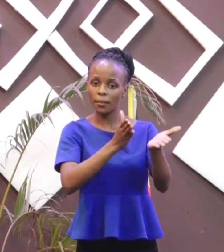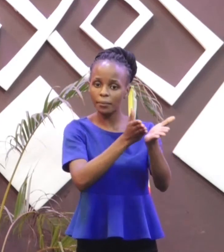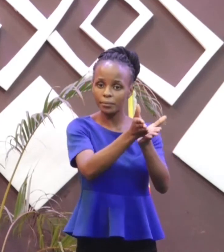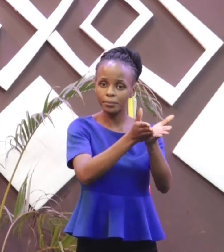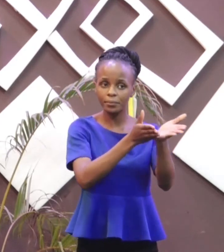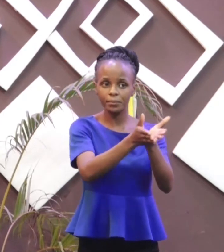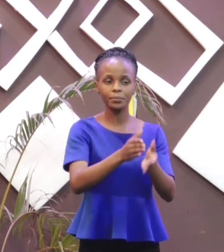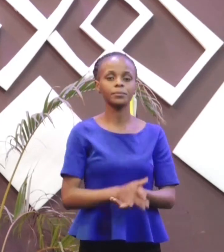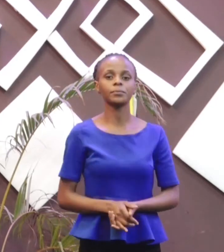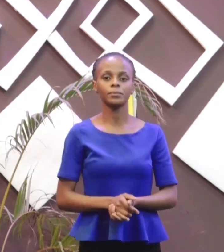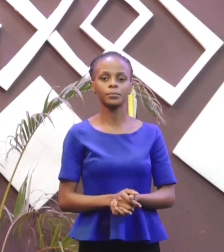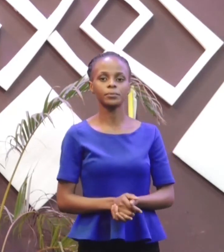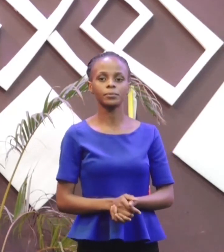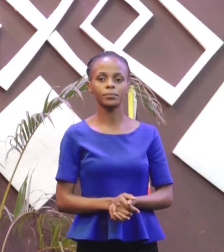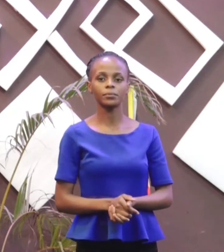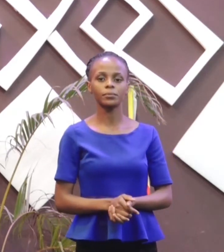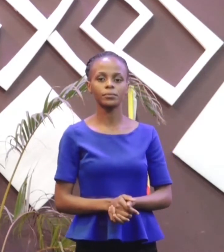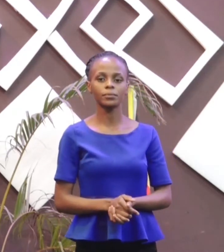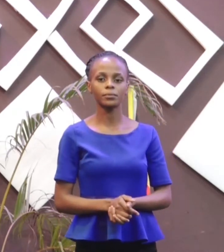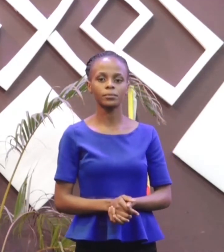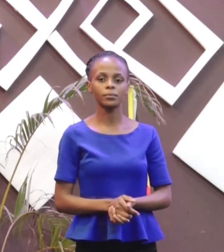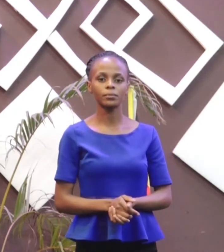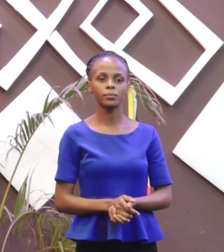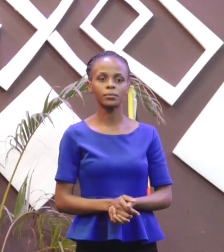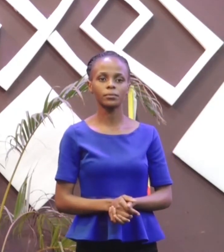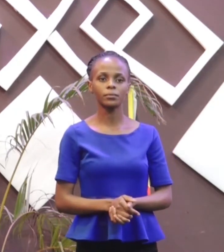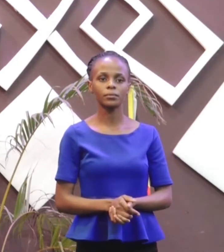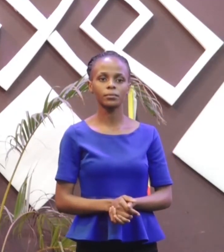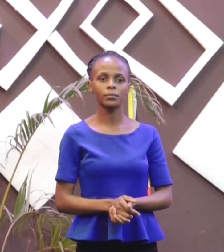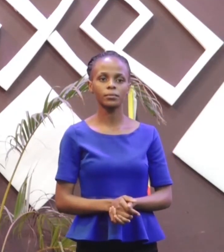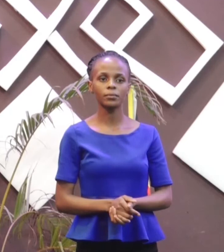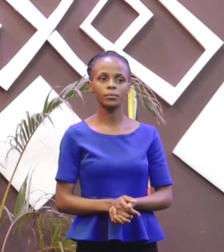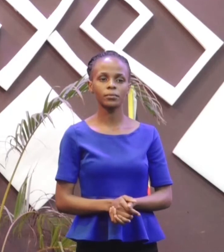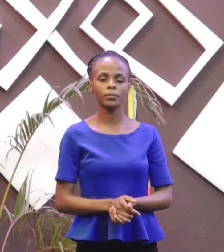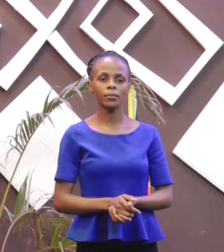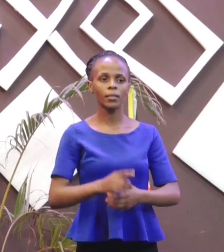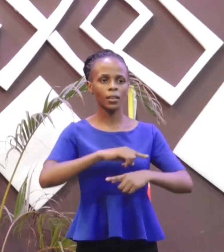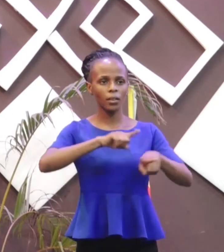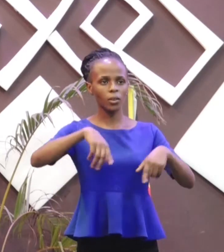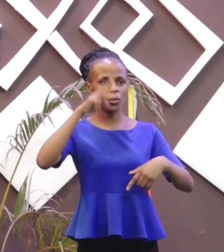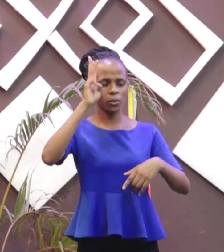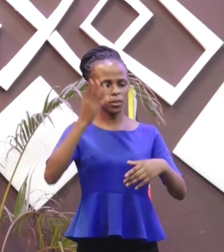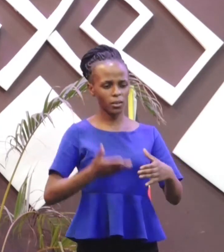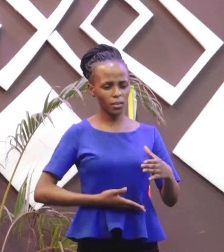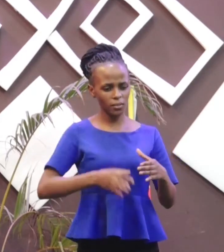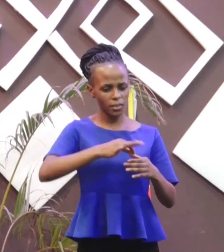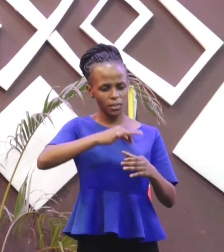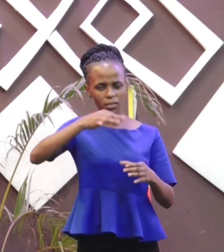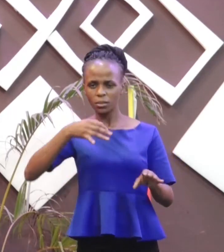pastors of the inner man ministry from our branch churches to come and join us. Tujja kuba ne spiritual cover